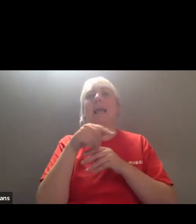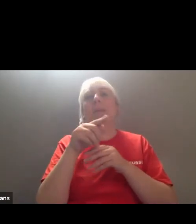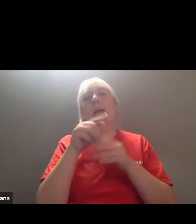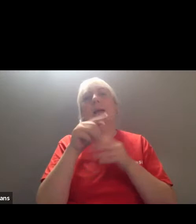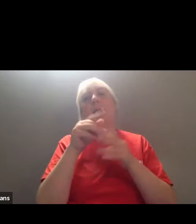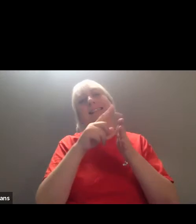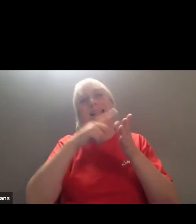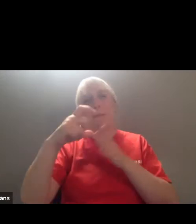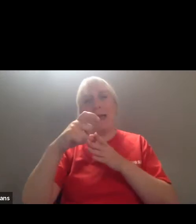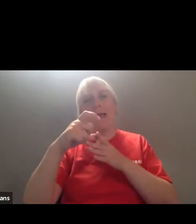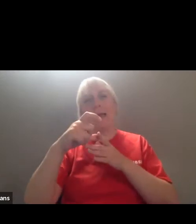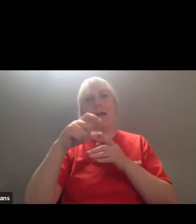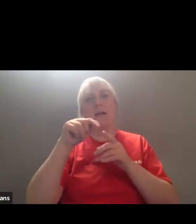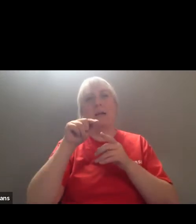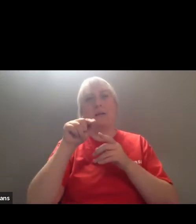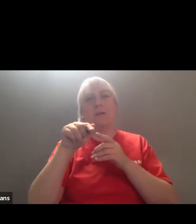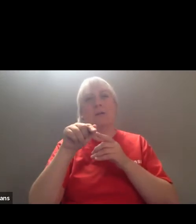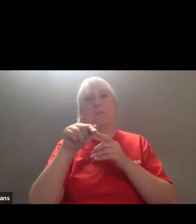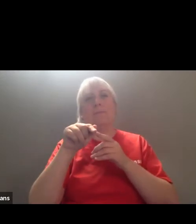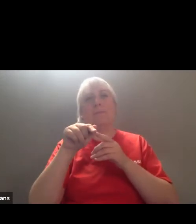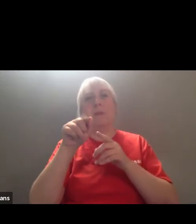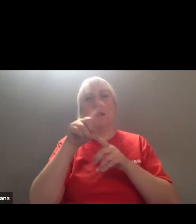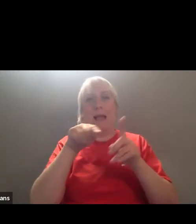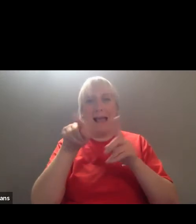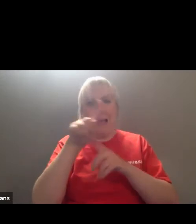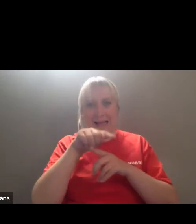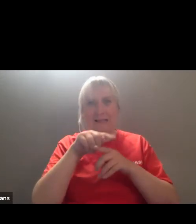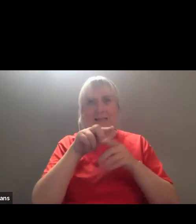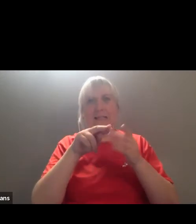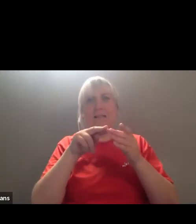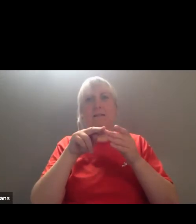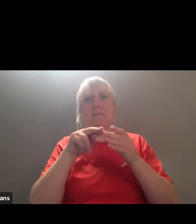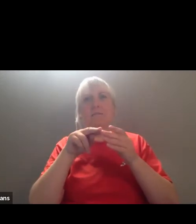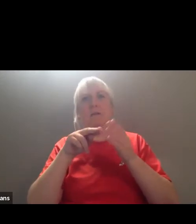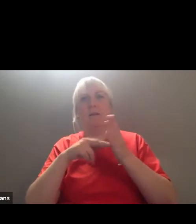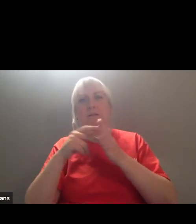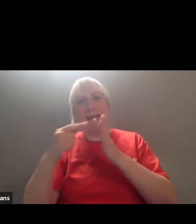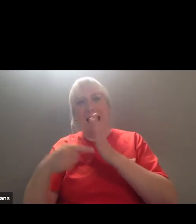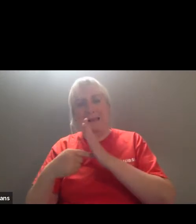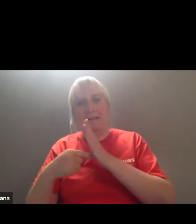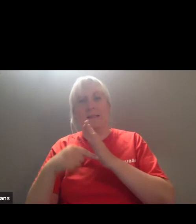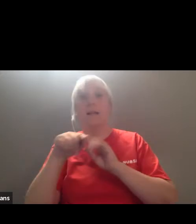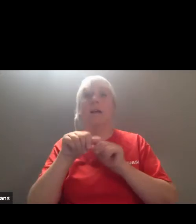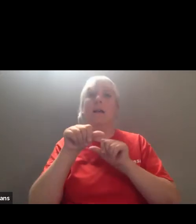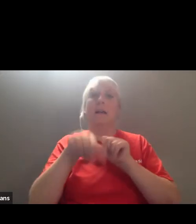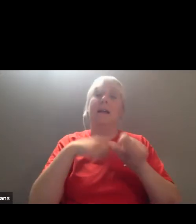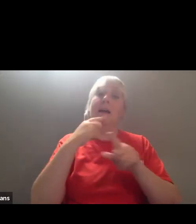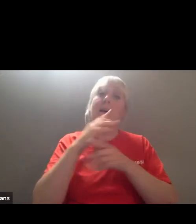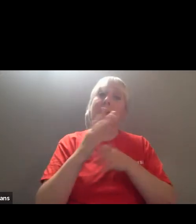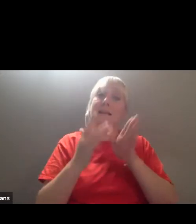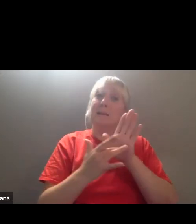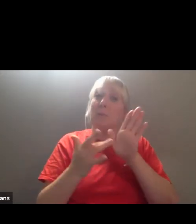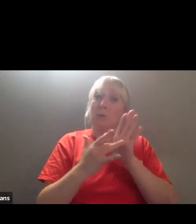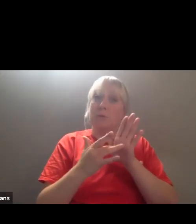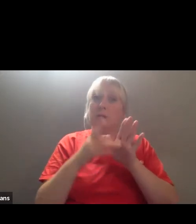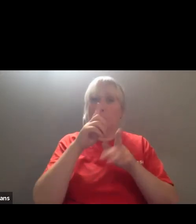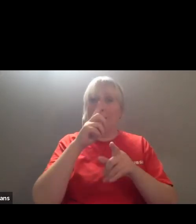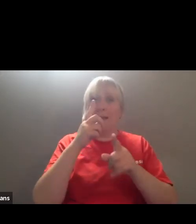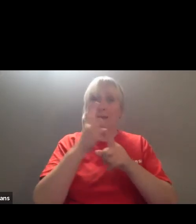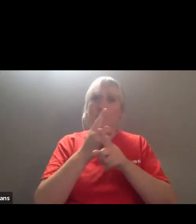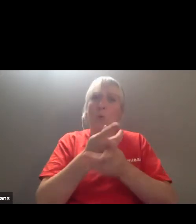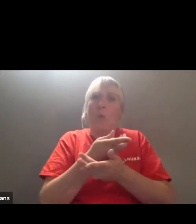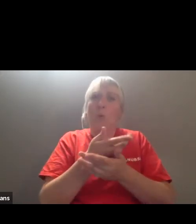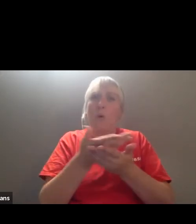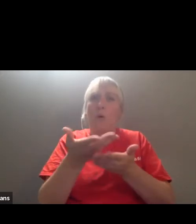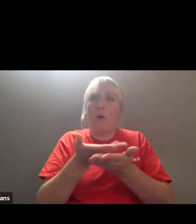mail@dpac.uk.net. It's really important that we are outside the job centres, speaking to claimants, knowing that they've got the support out there. And I